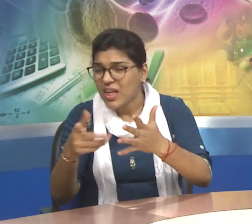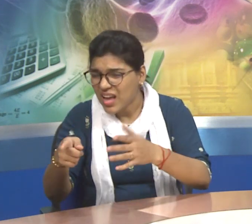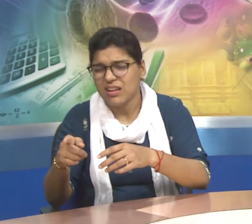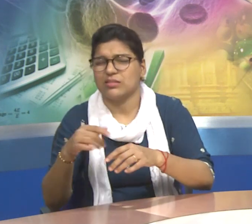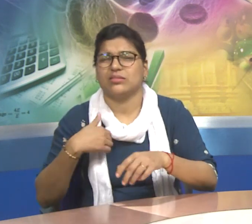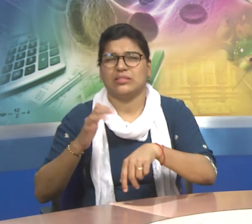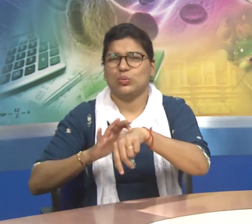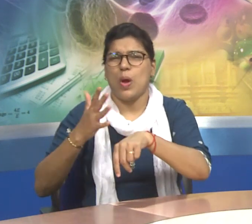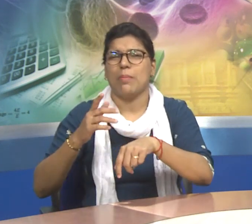on CD-ROMs.